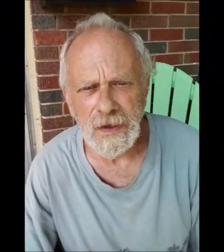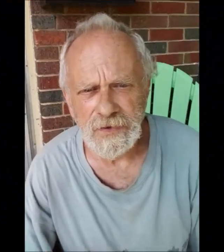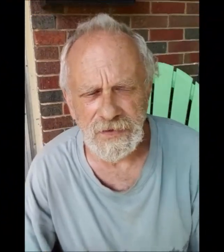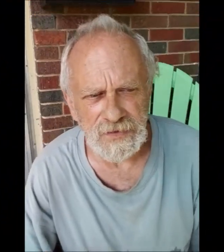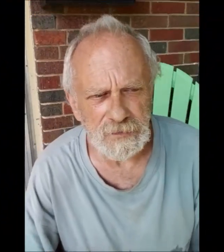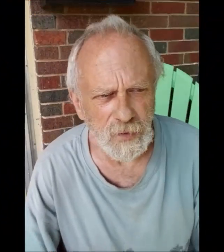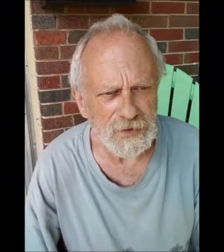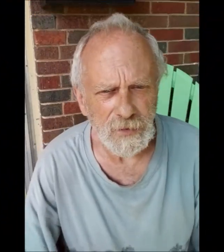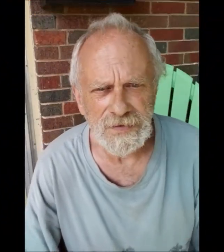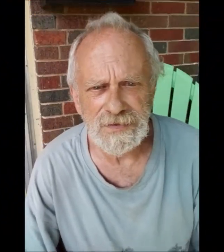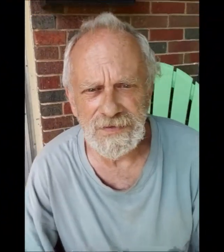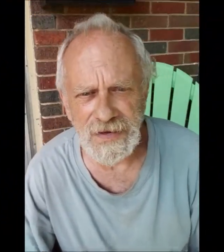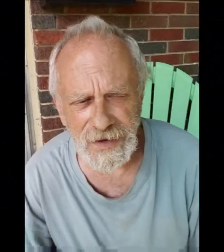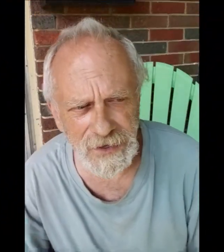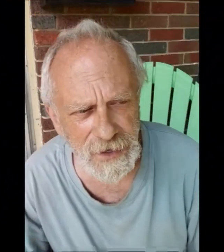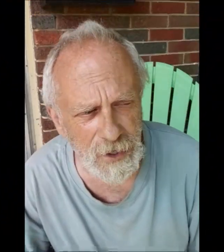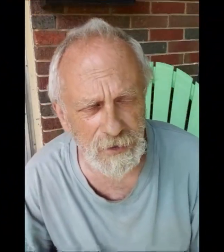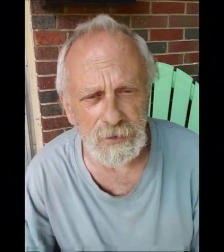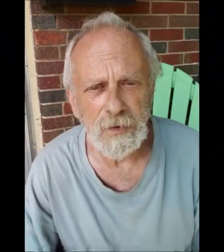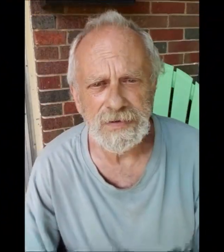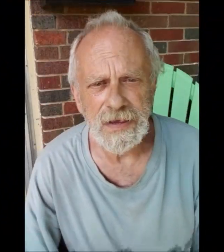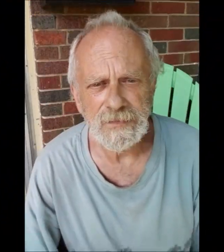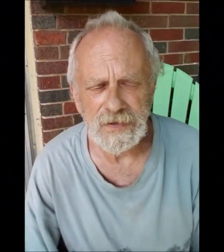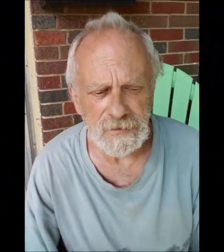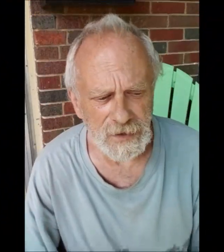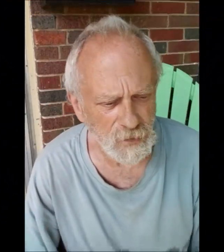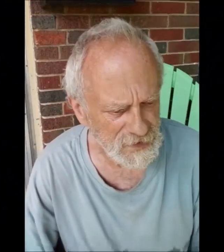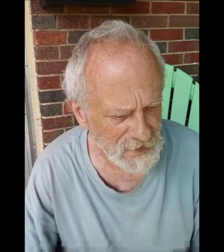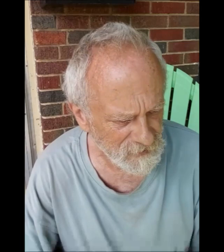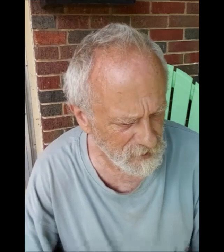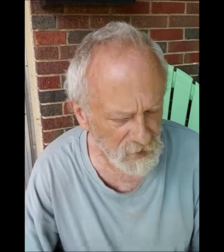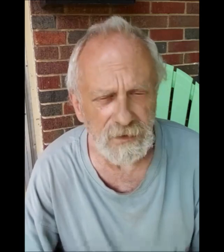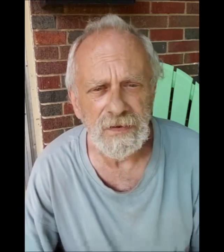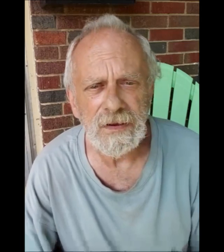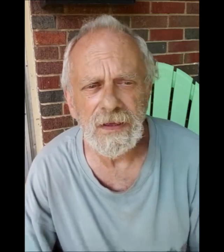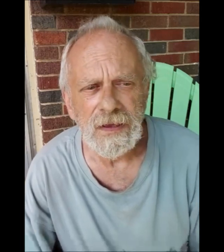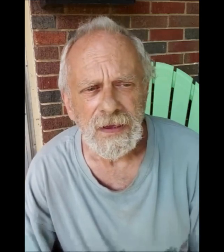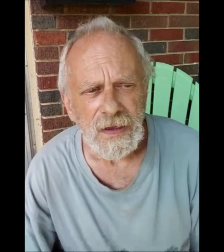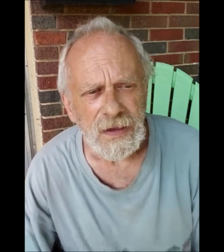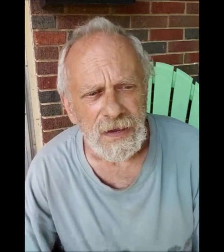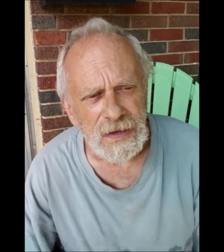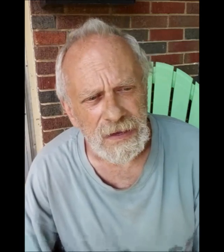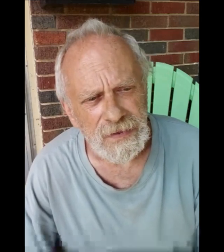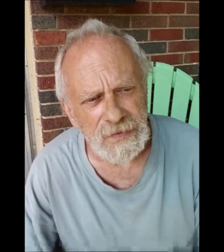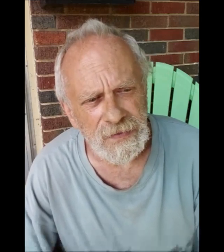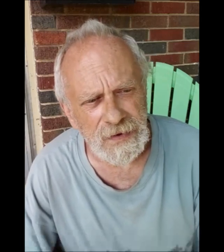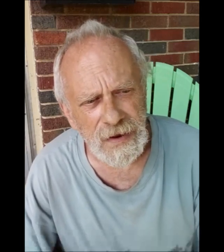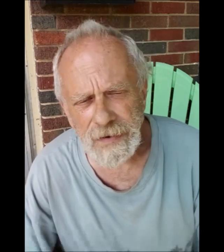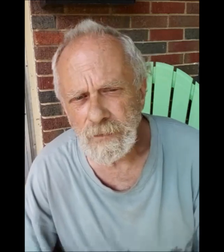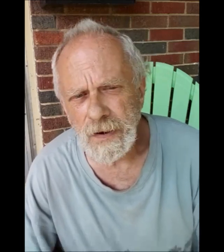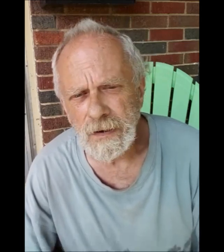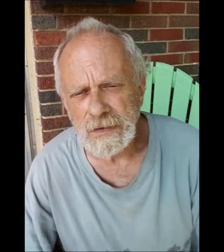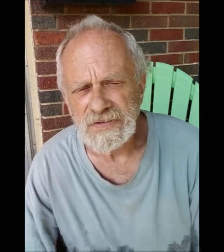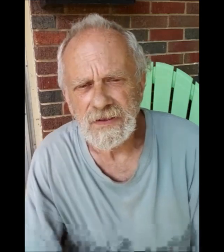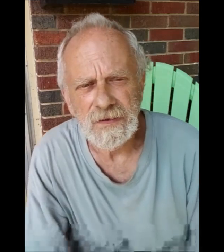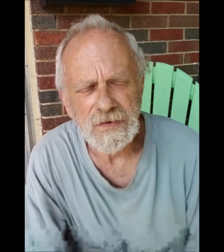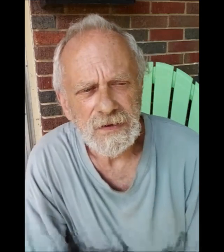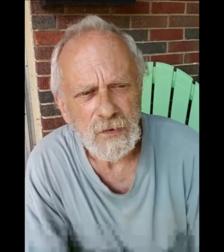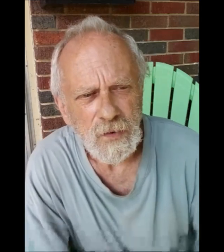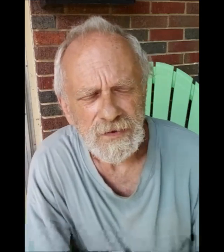communication is important to us in society throughout time. Didn't matter what time frame you lived in. The Native Americans that lived in North and